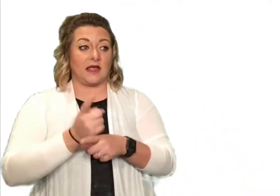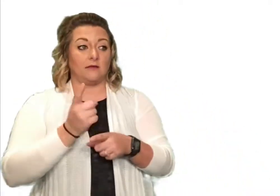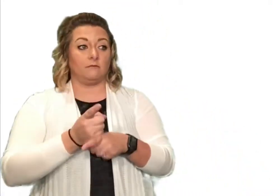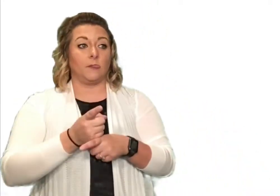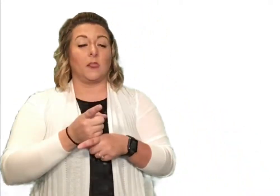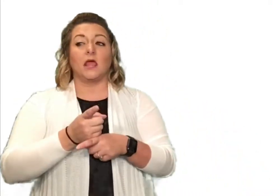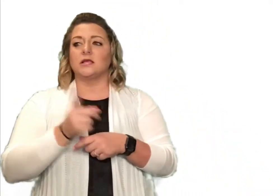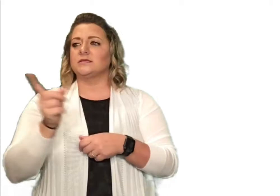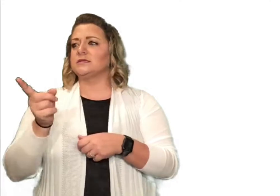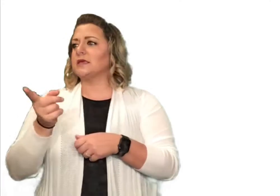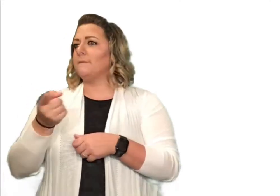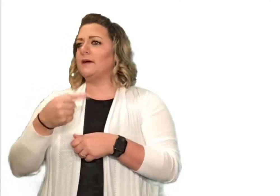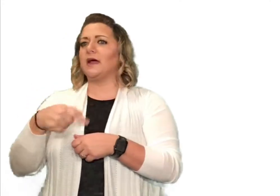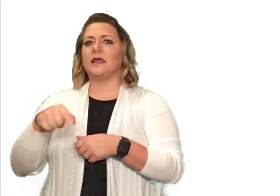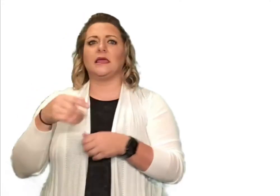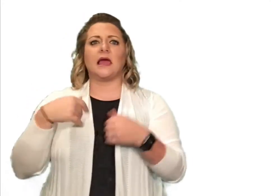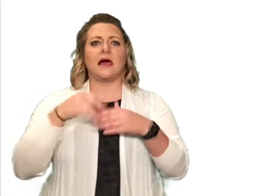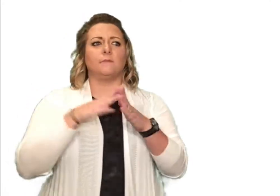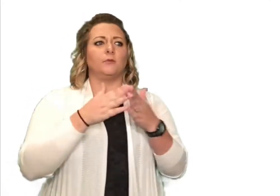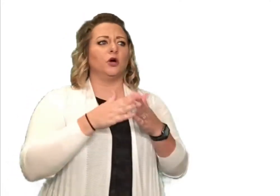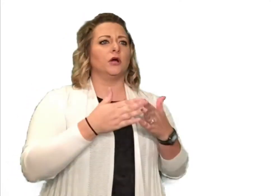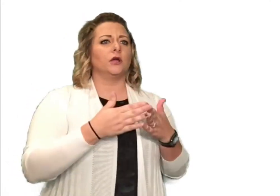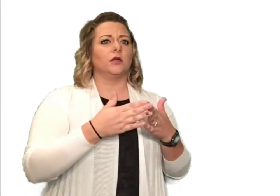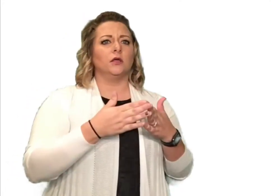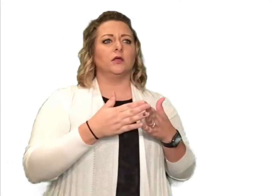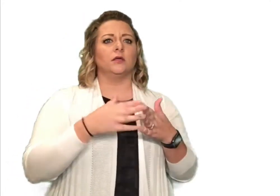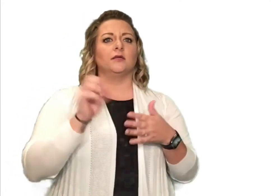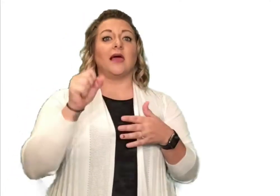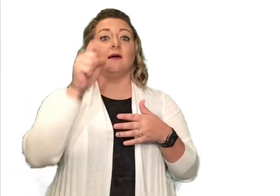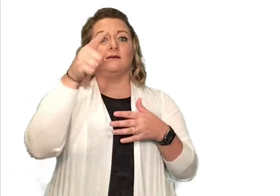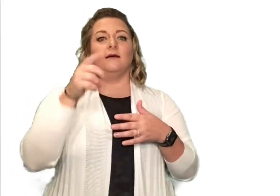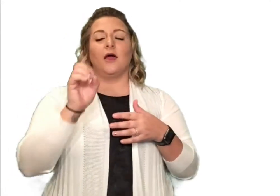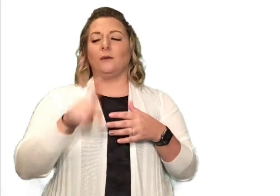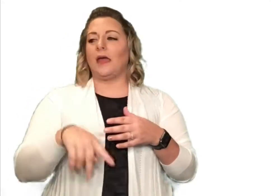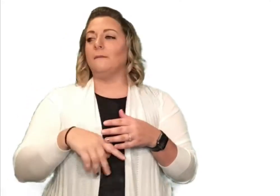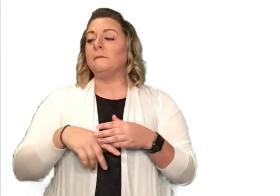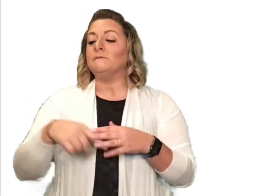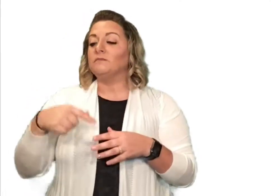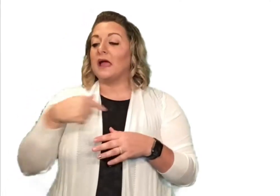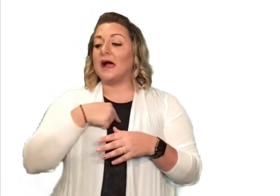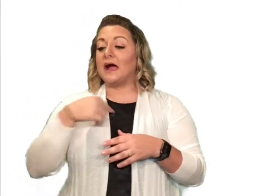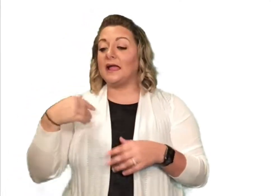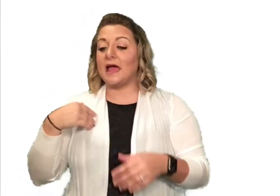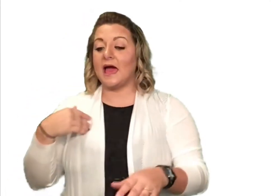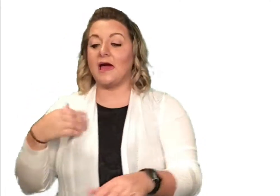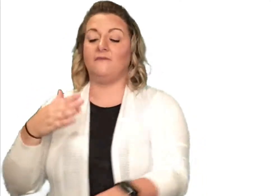right? Somebody had a book. Yeah? Okay. I